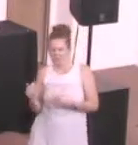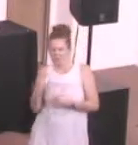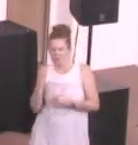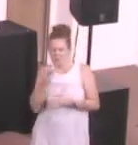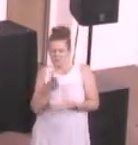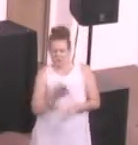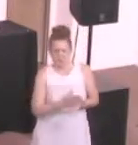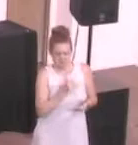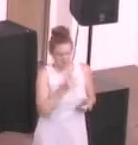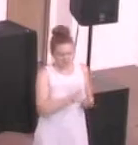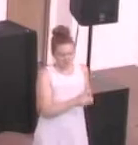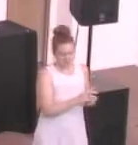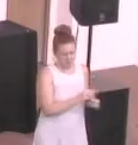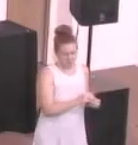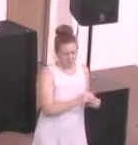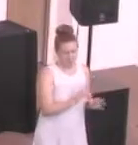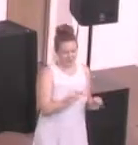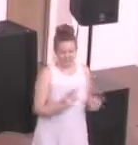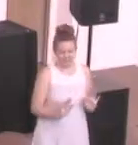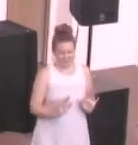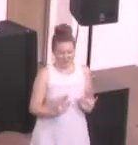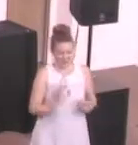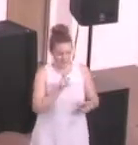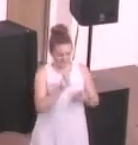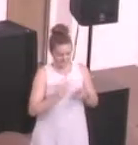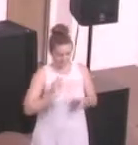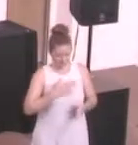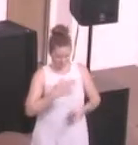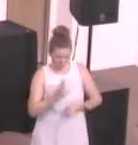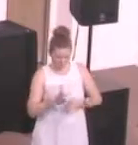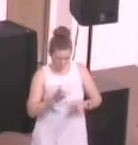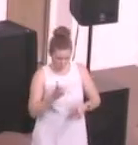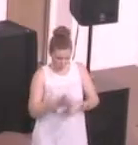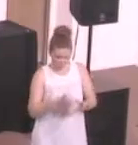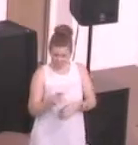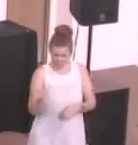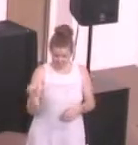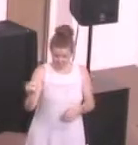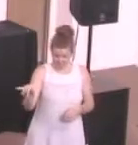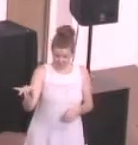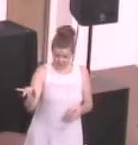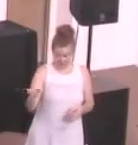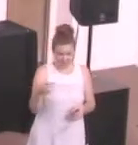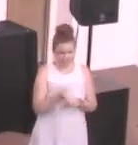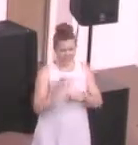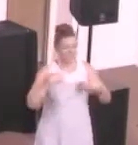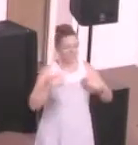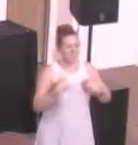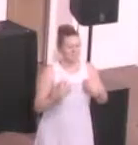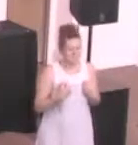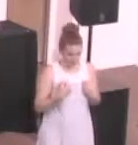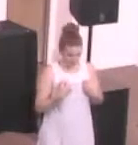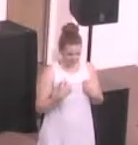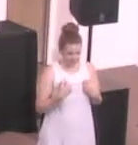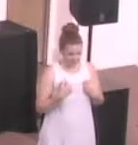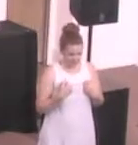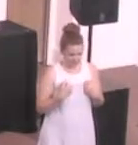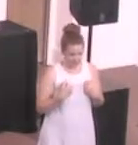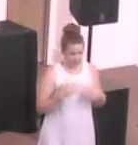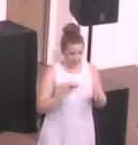No. People in our society, I will tell you, me, I get tired of things. I got a gym membership last